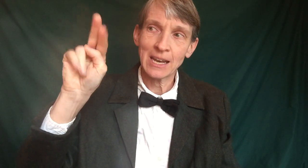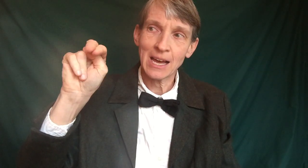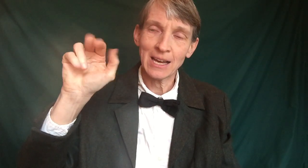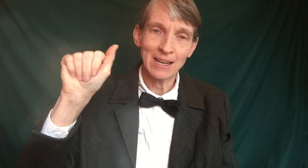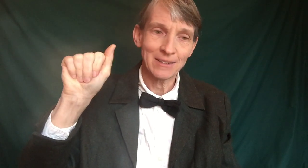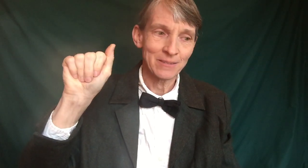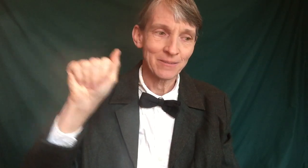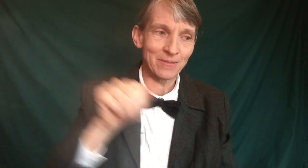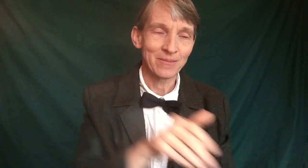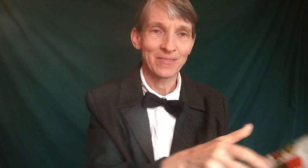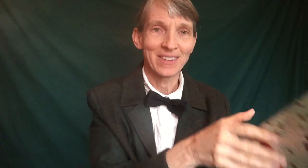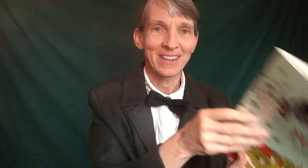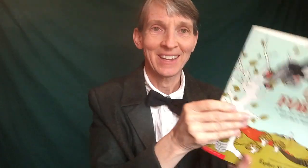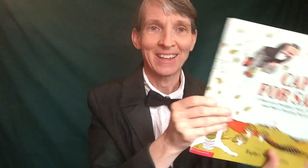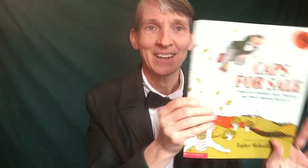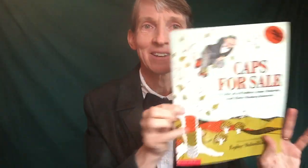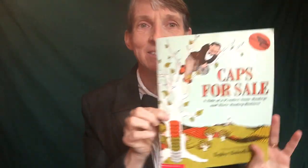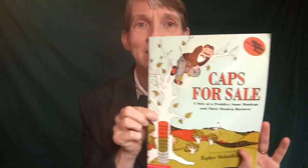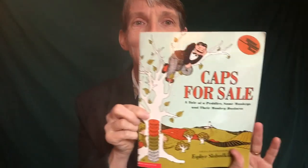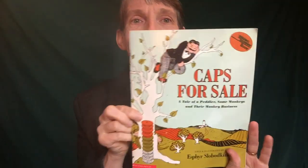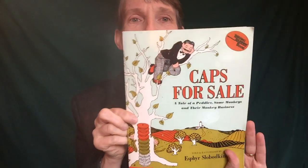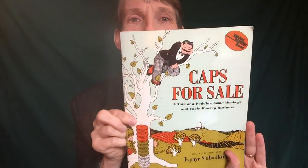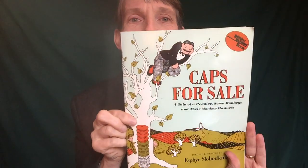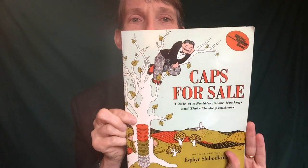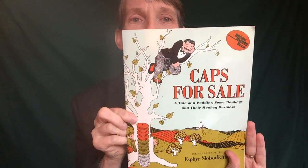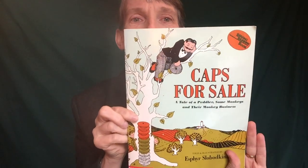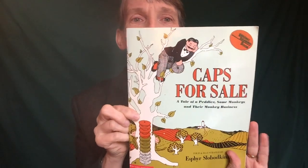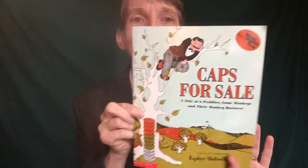Slobodkina. Here's the cover.